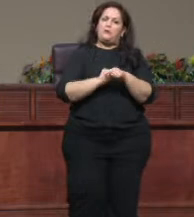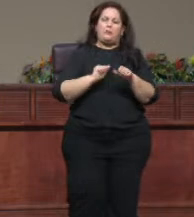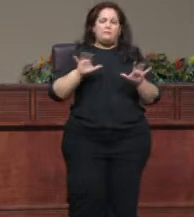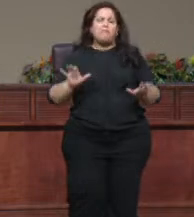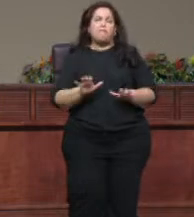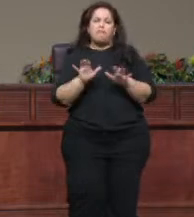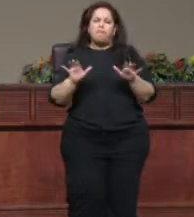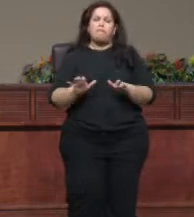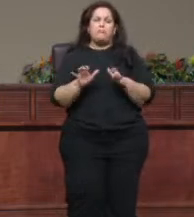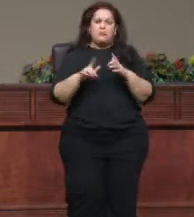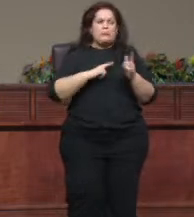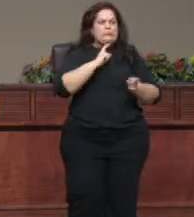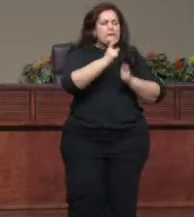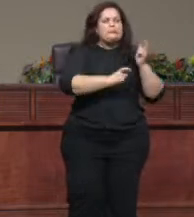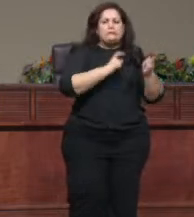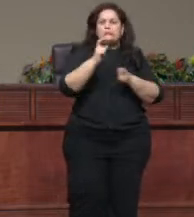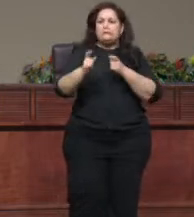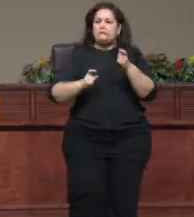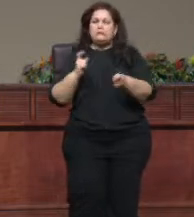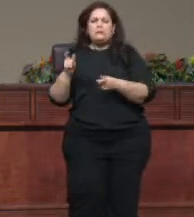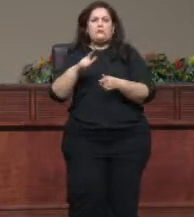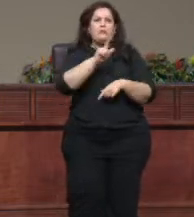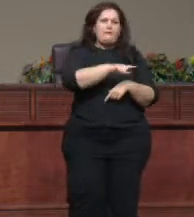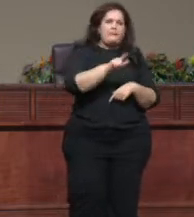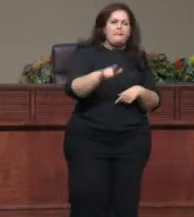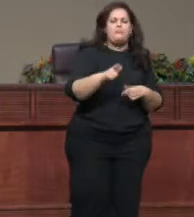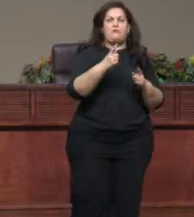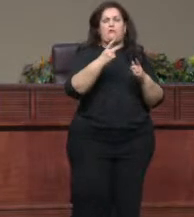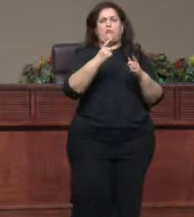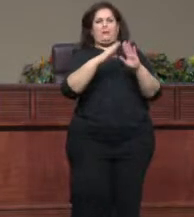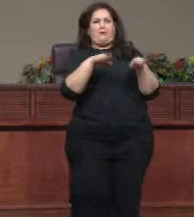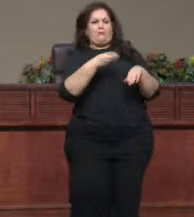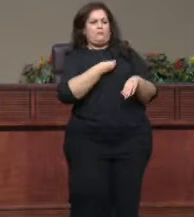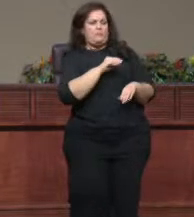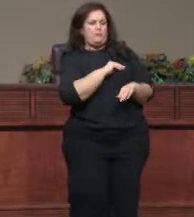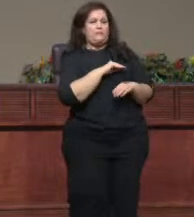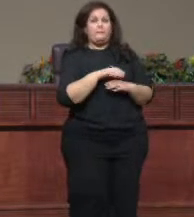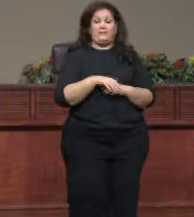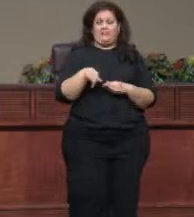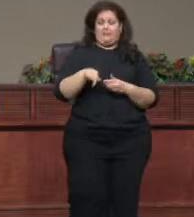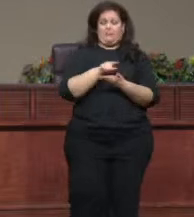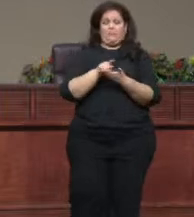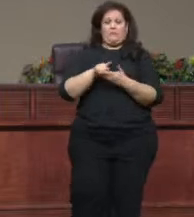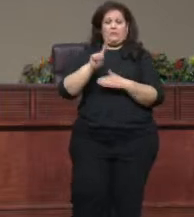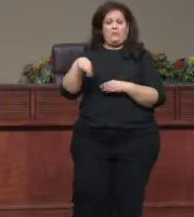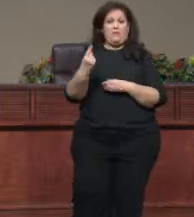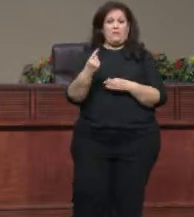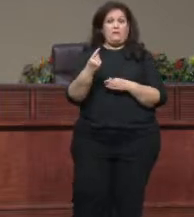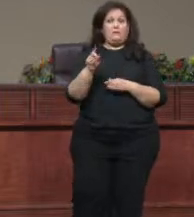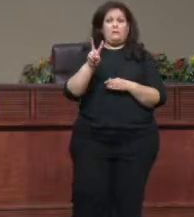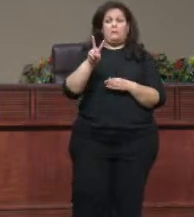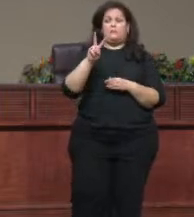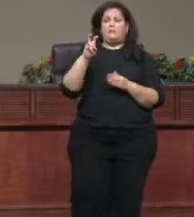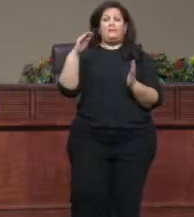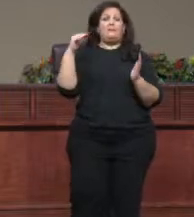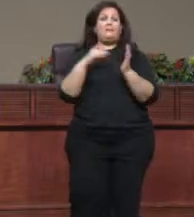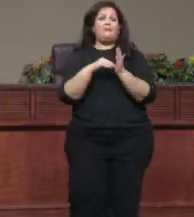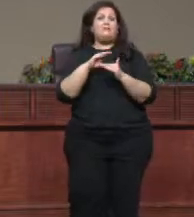in the hands of landlords. Just this week alone, they are paying out